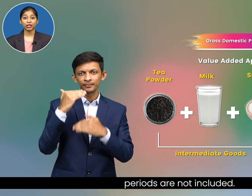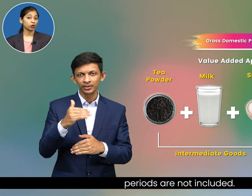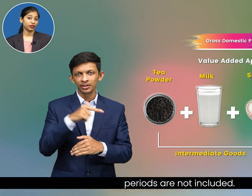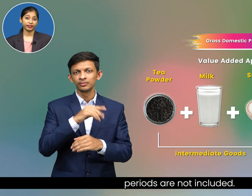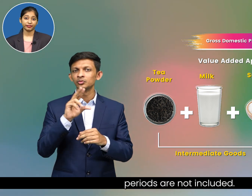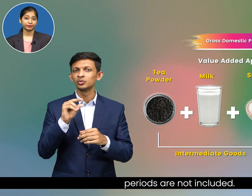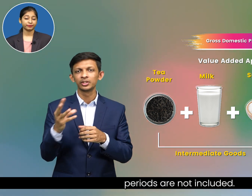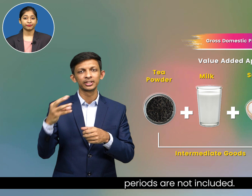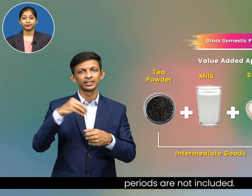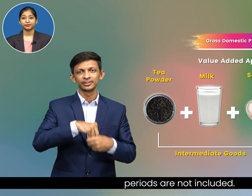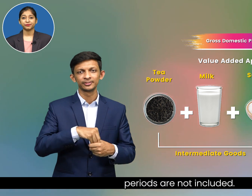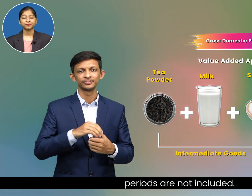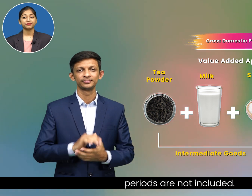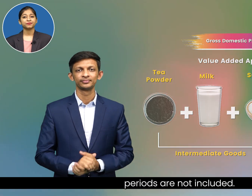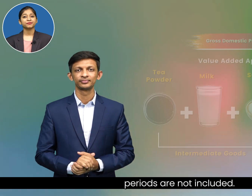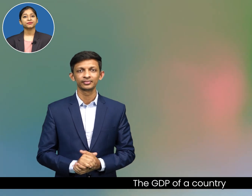not included.